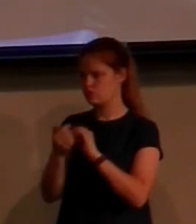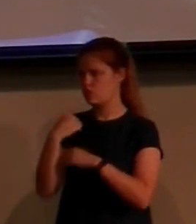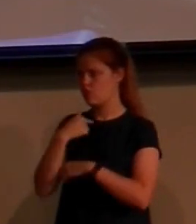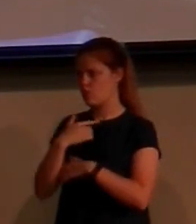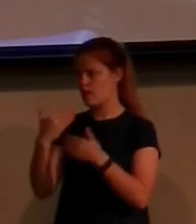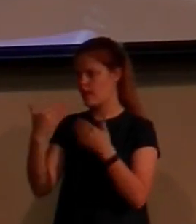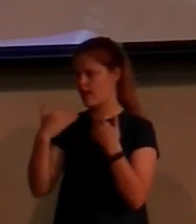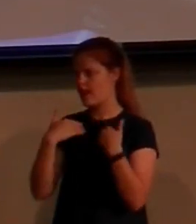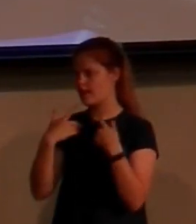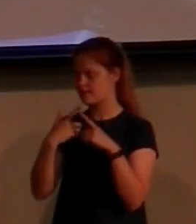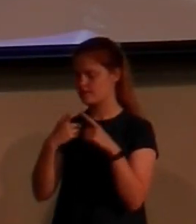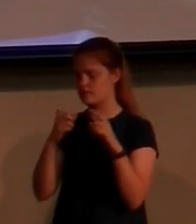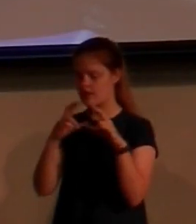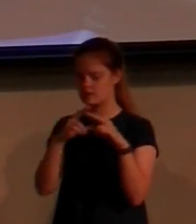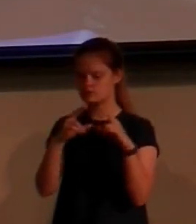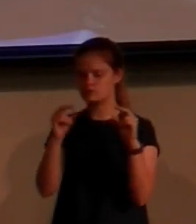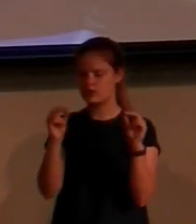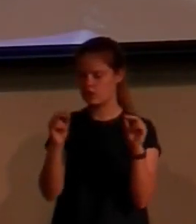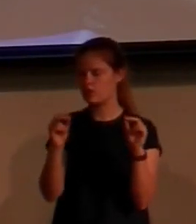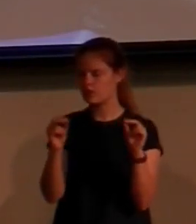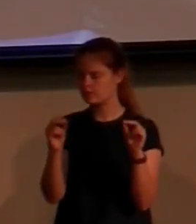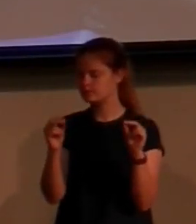out of that effort.